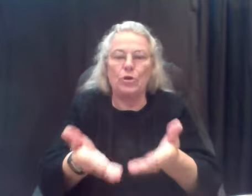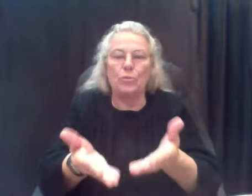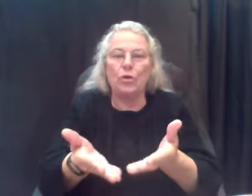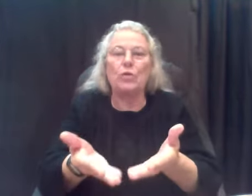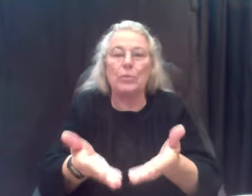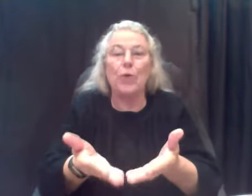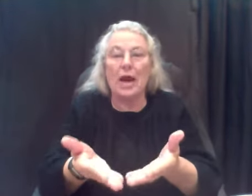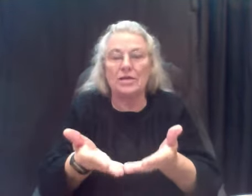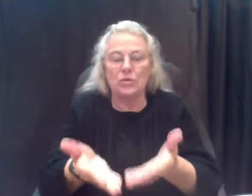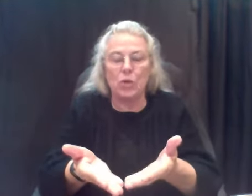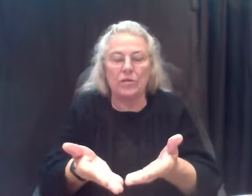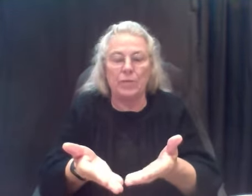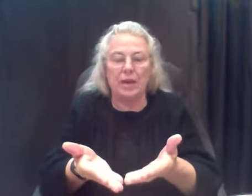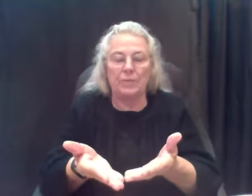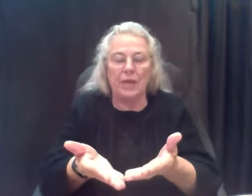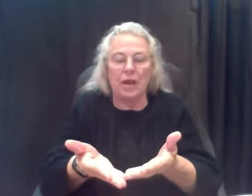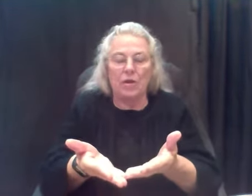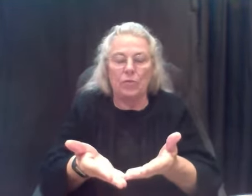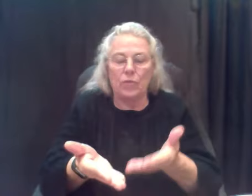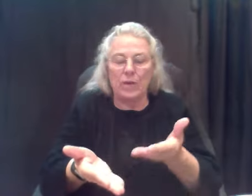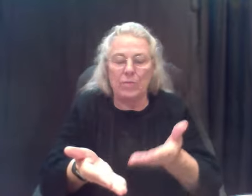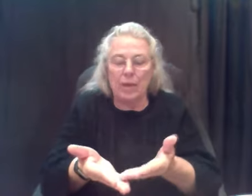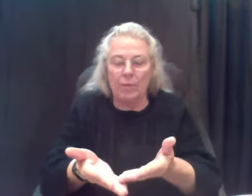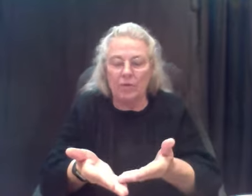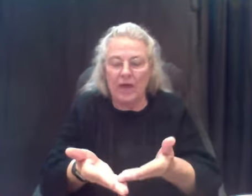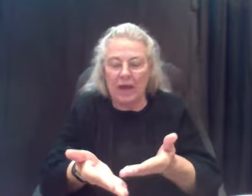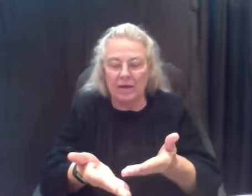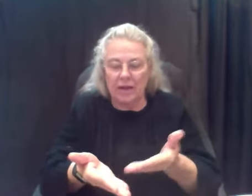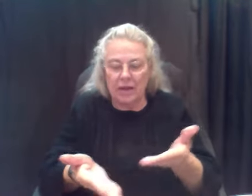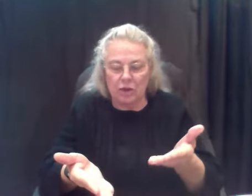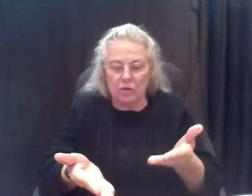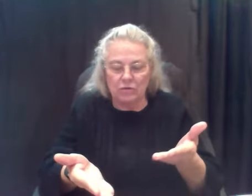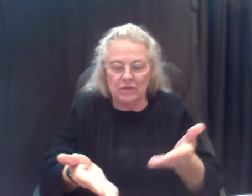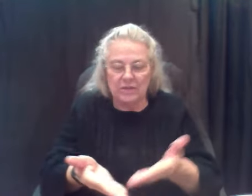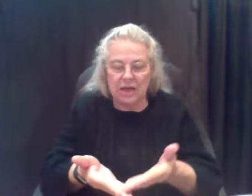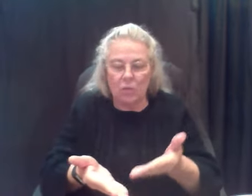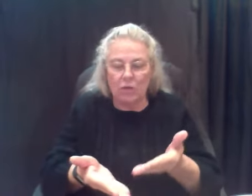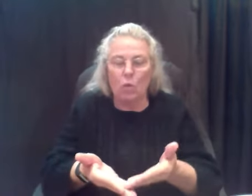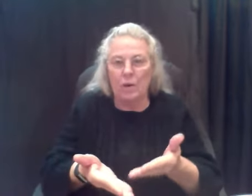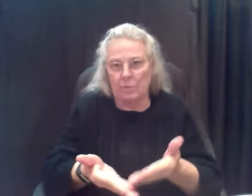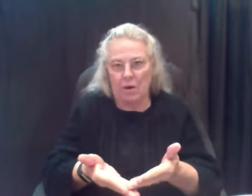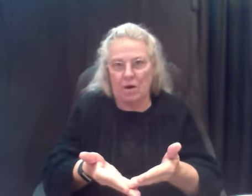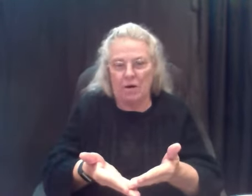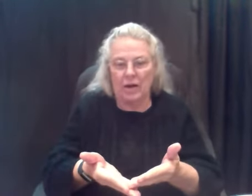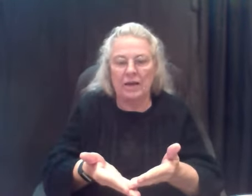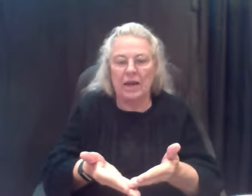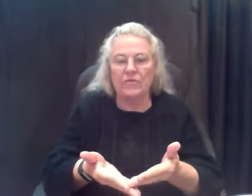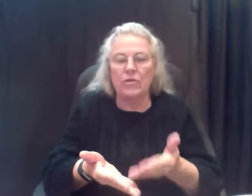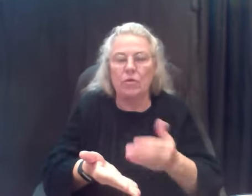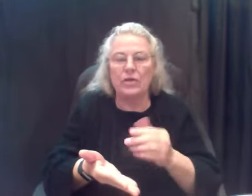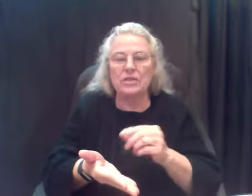you can practice with me. Remember that you stick with one part, and even though this one